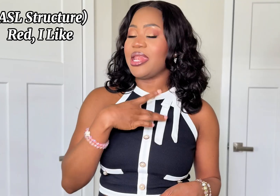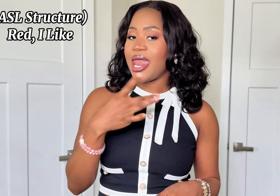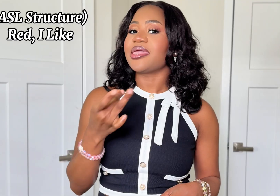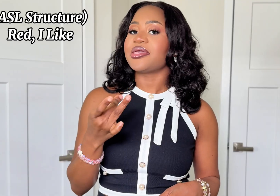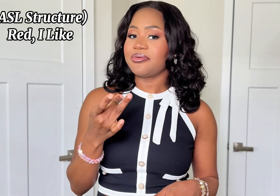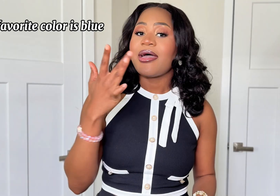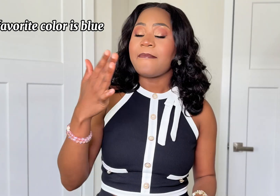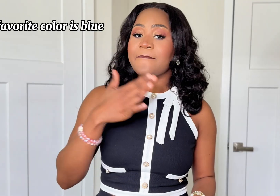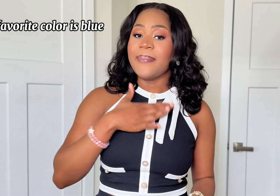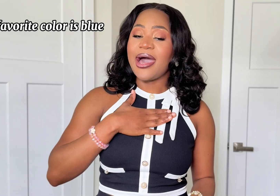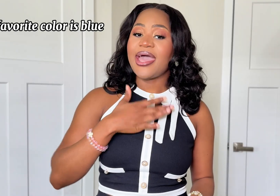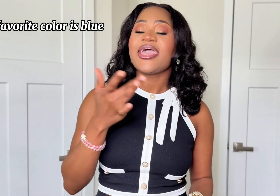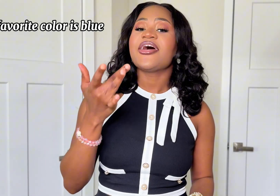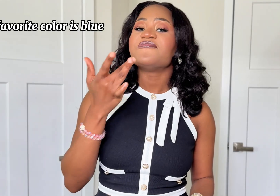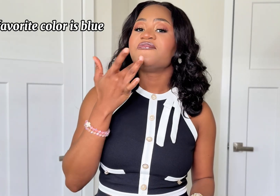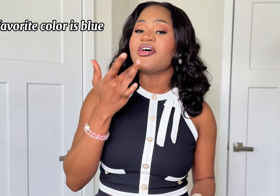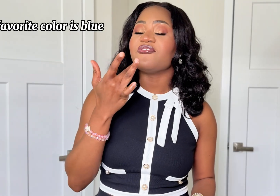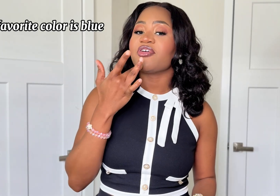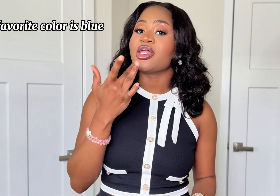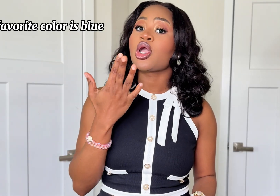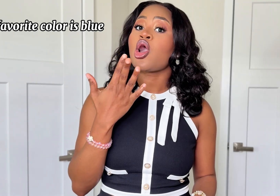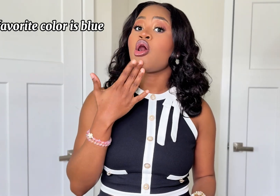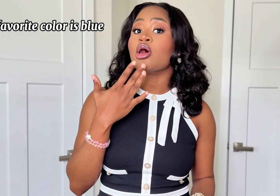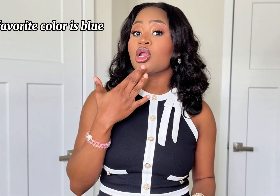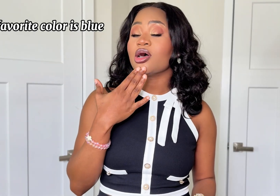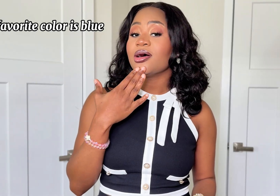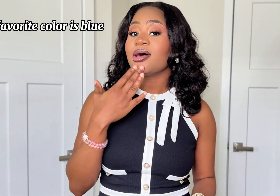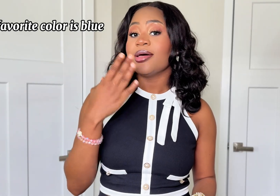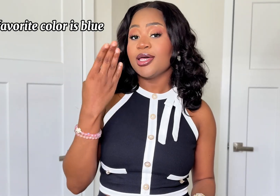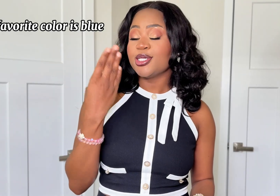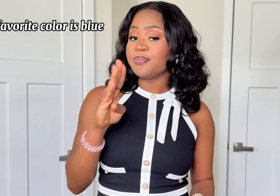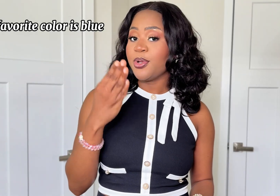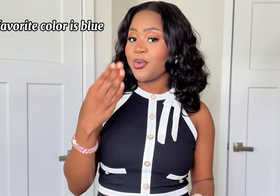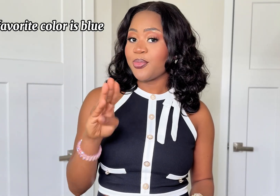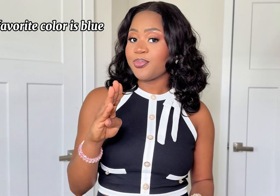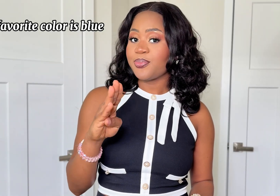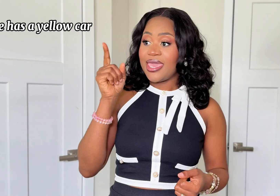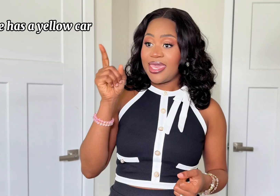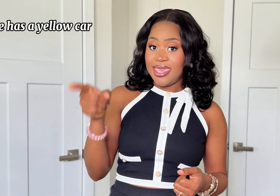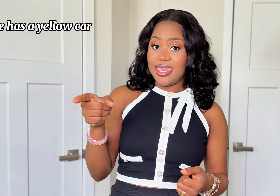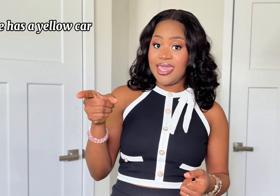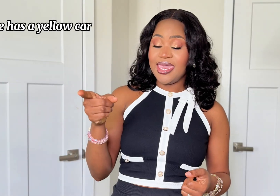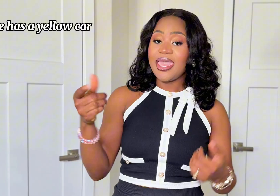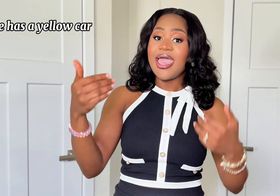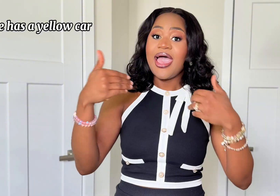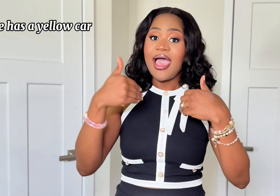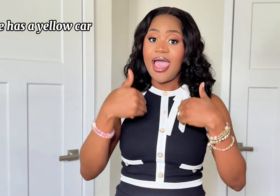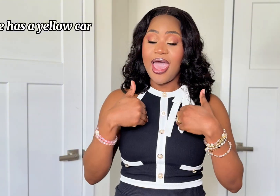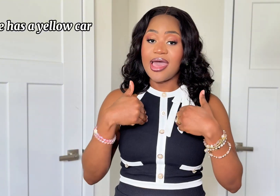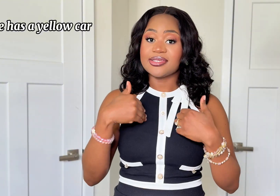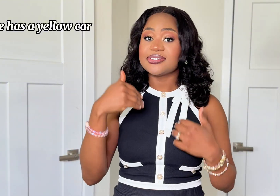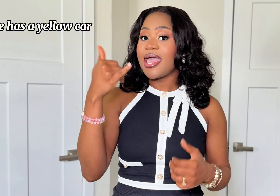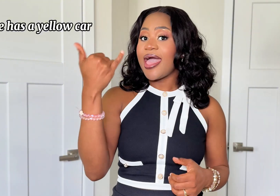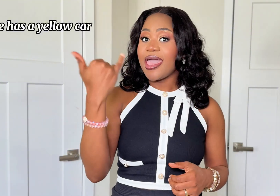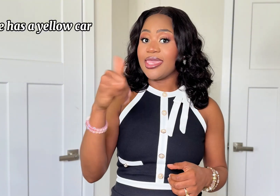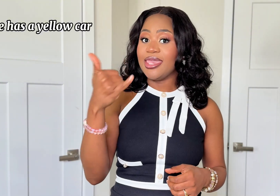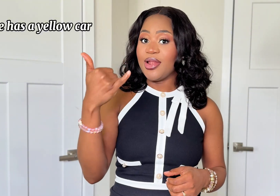like. My favorite color is blue. He has a